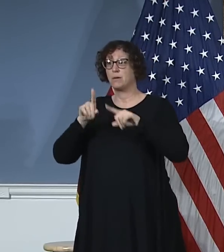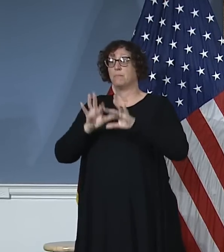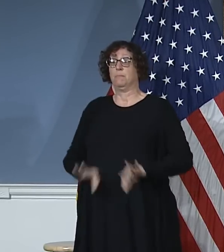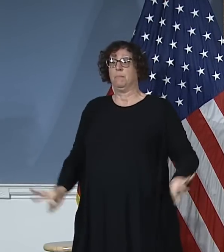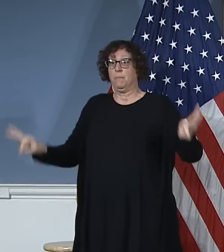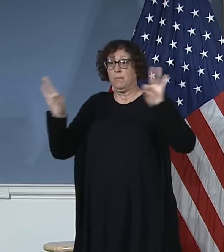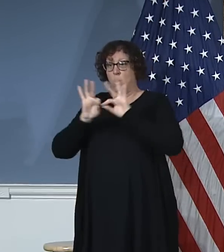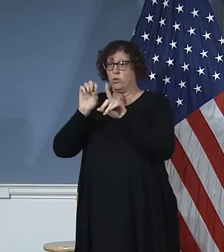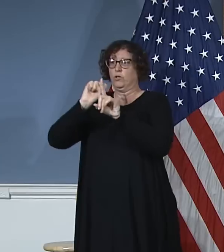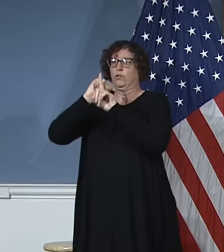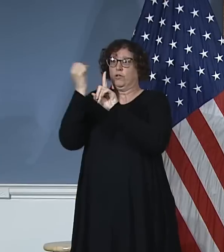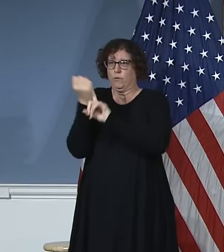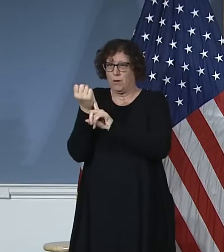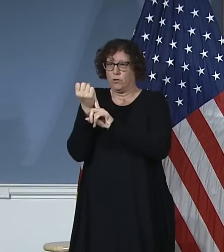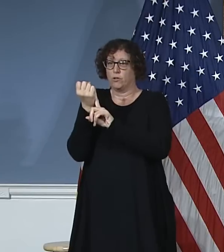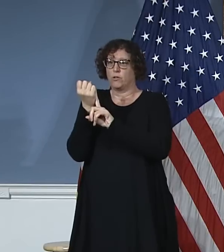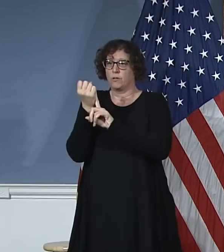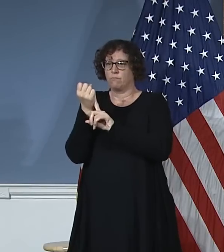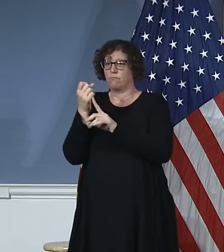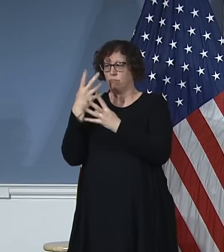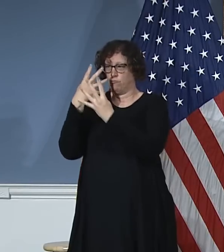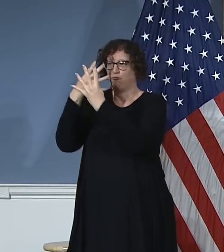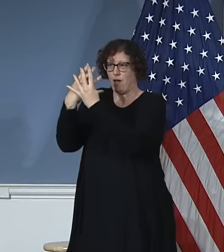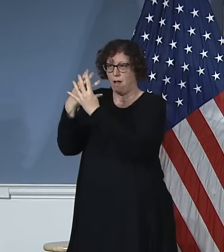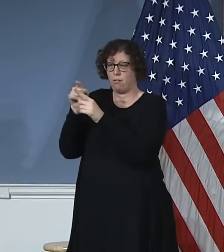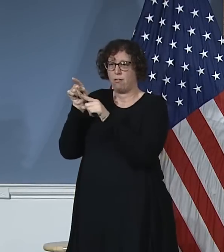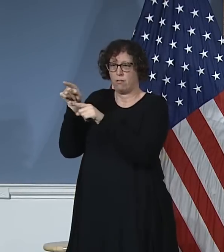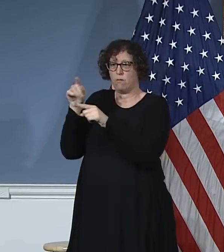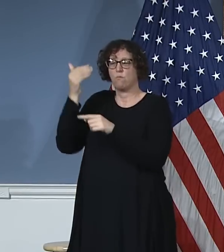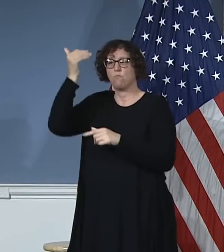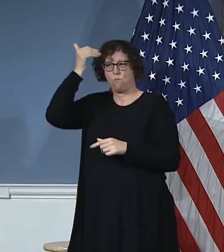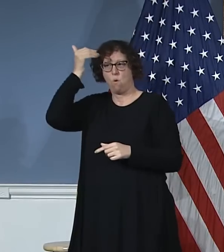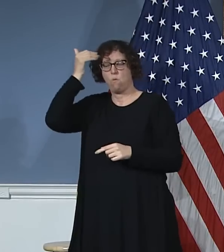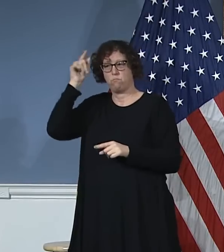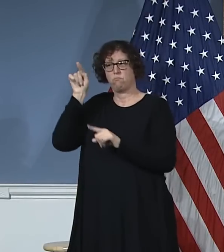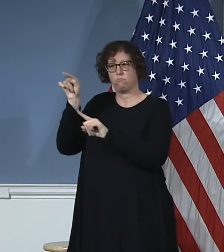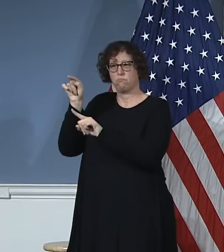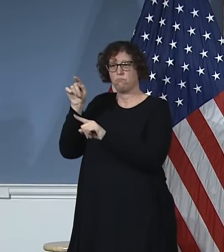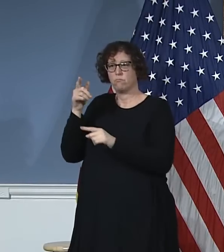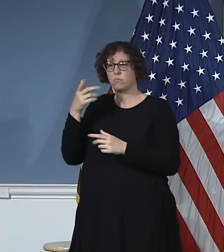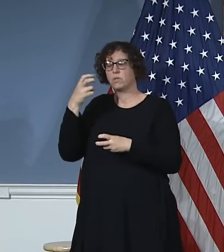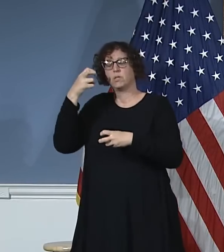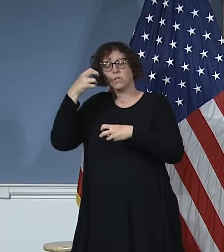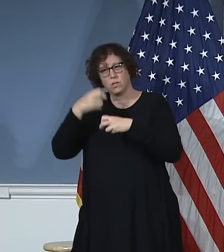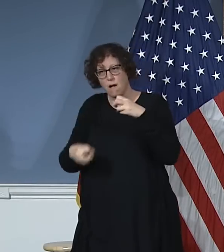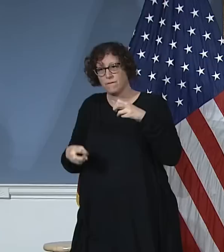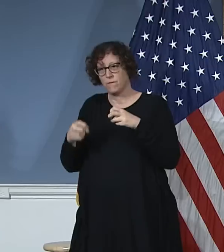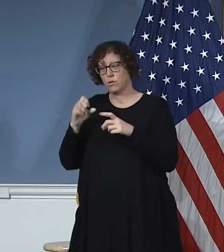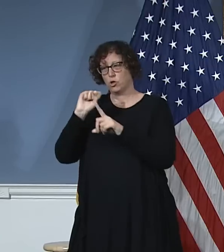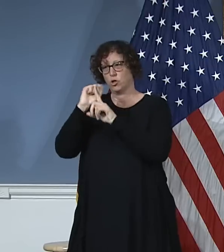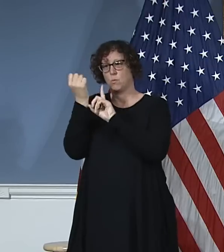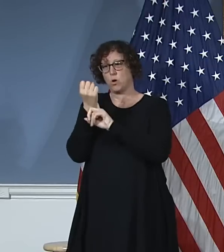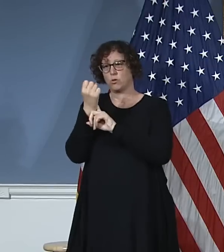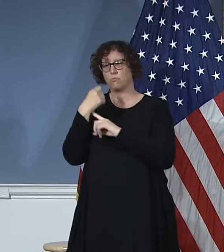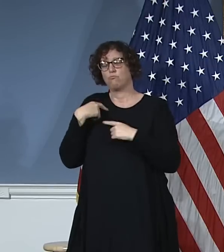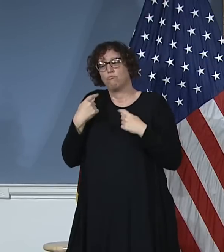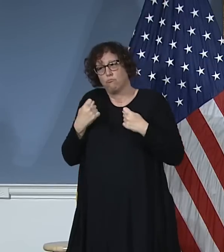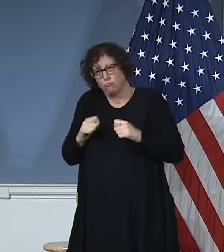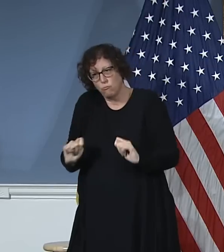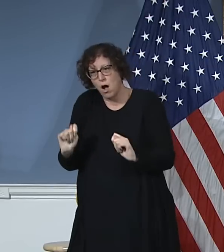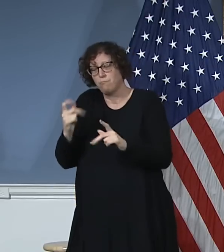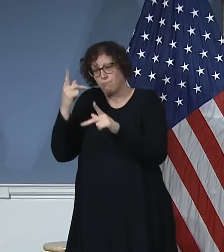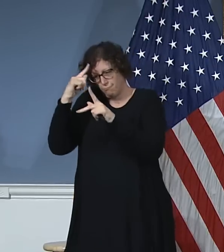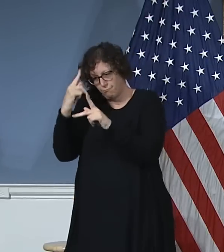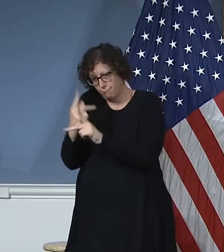incarceration. So this is, again, it's a tough equation we have to work through very, very quickly. But we're all